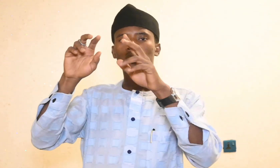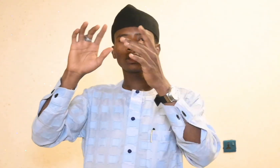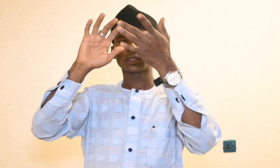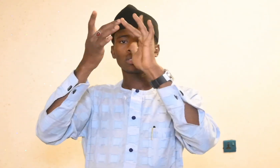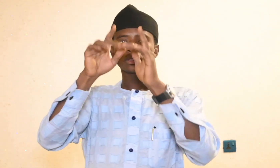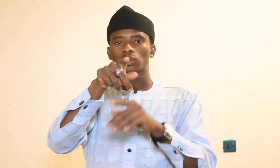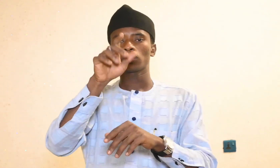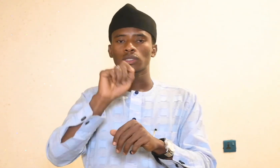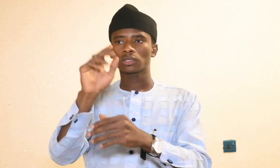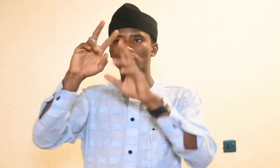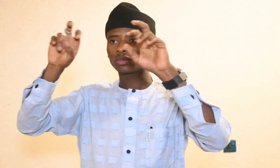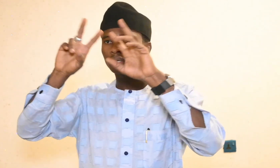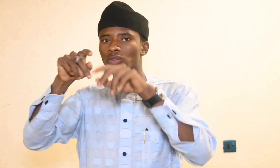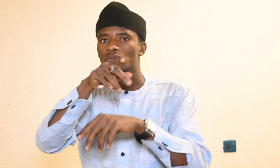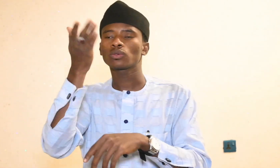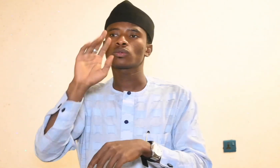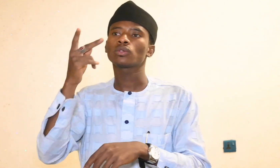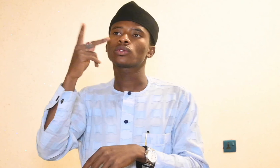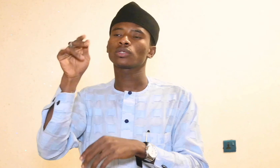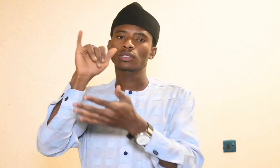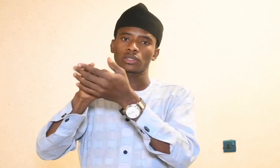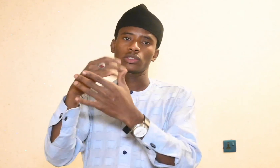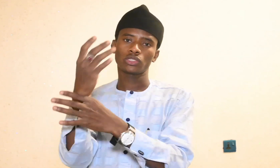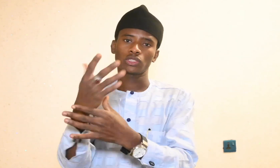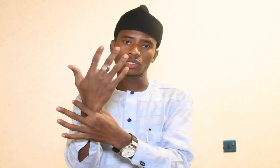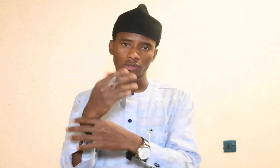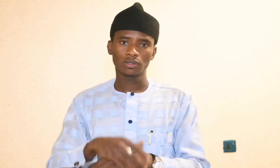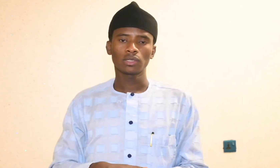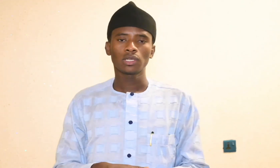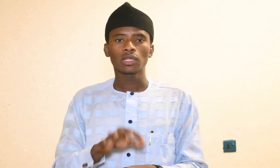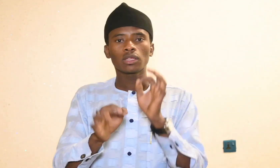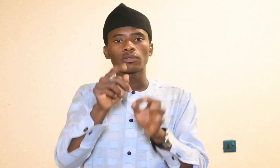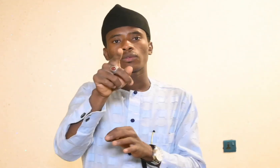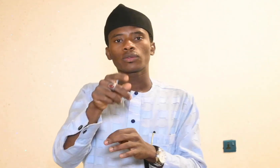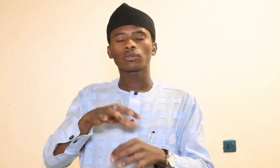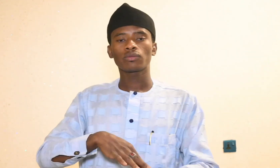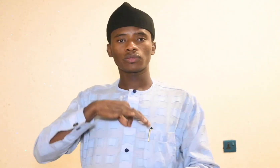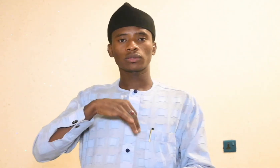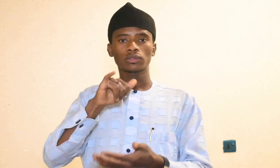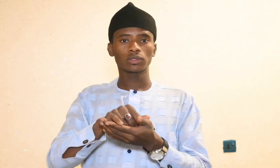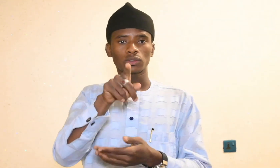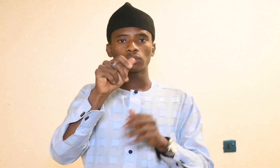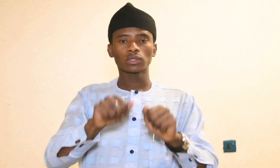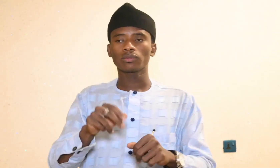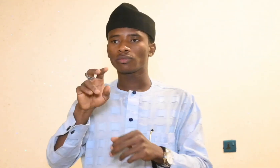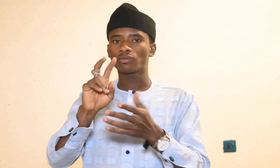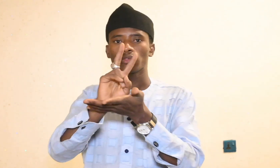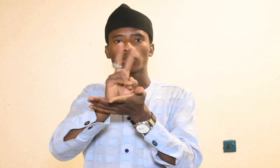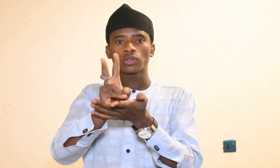browse, and you will see those opportunities. If you feel that this video is very useful